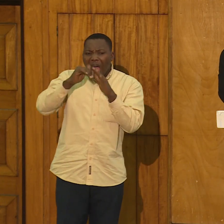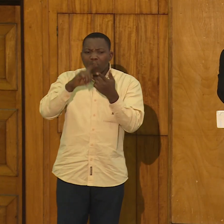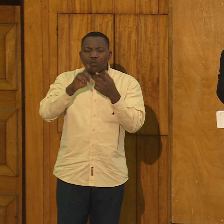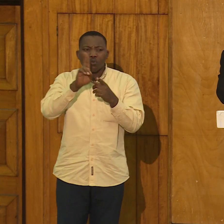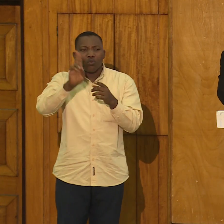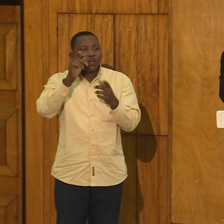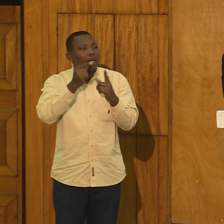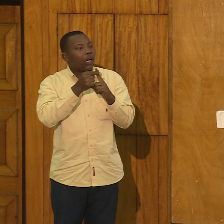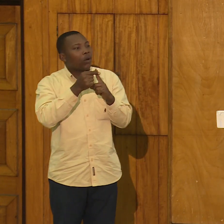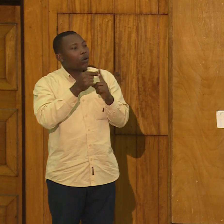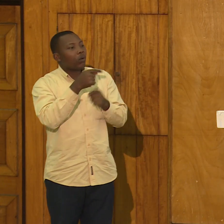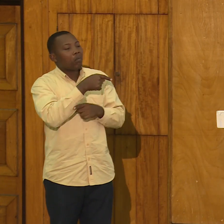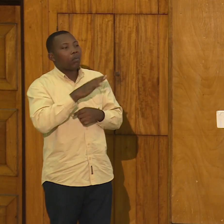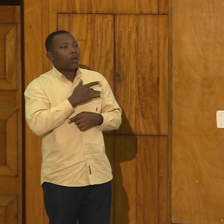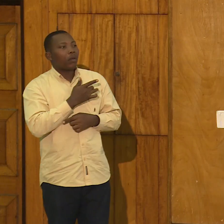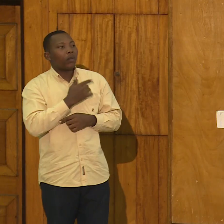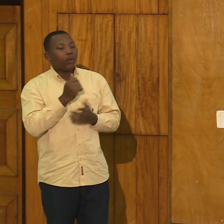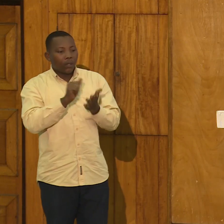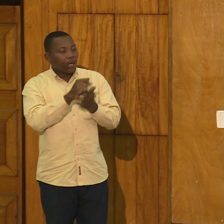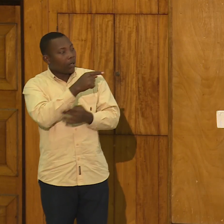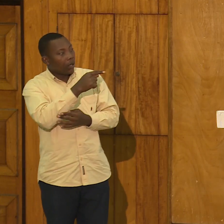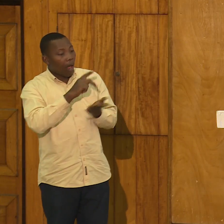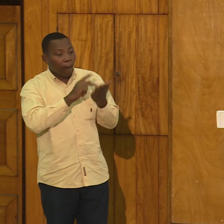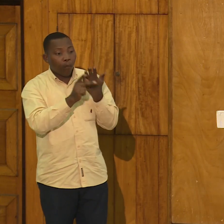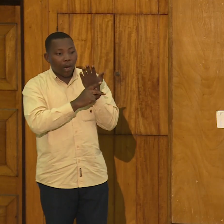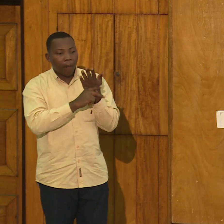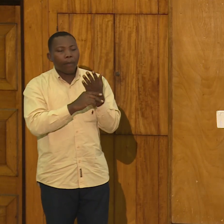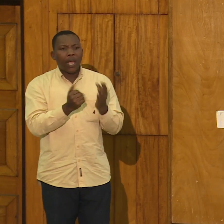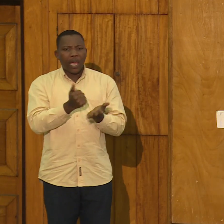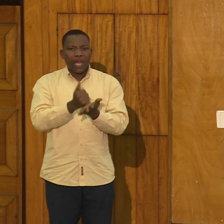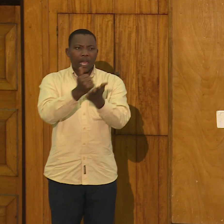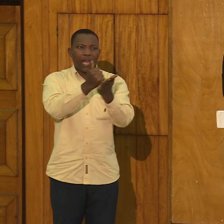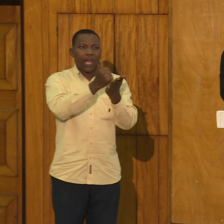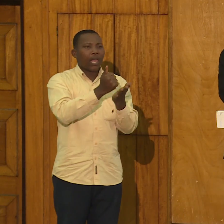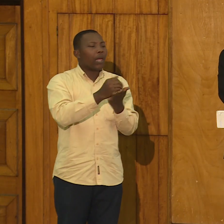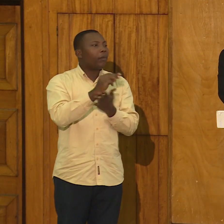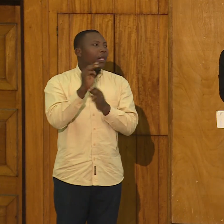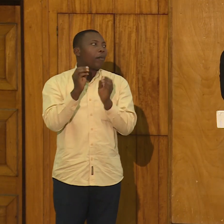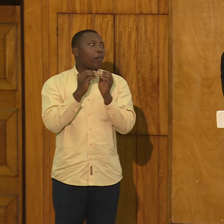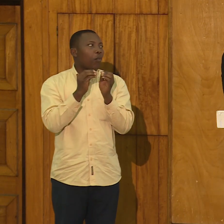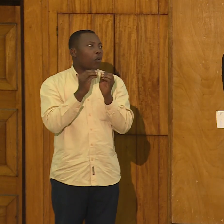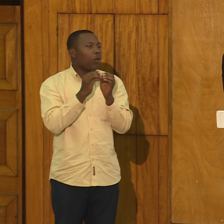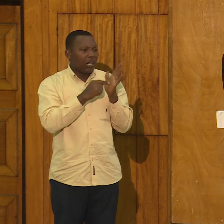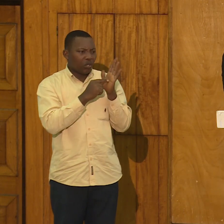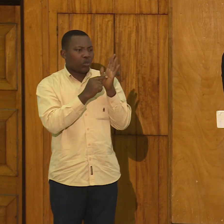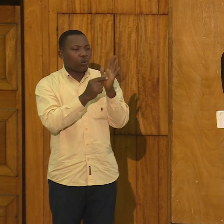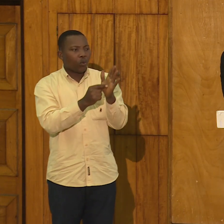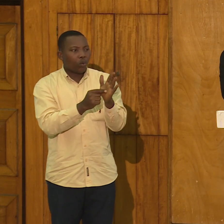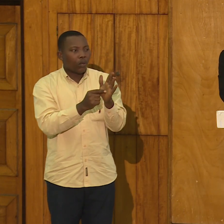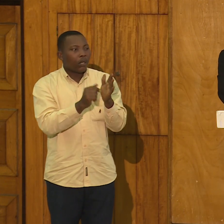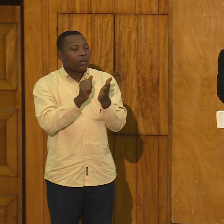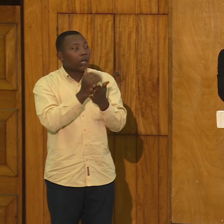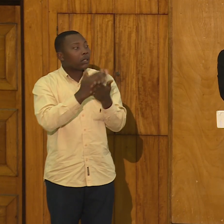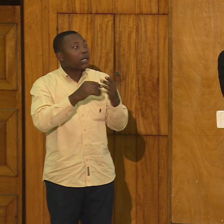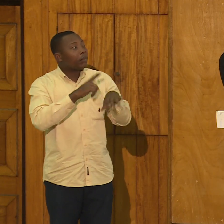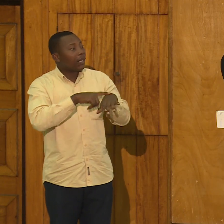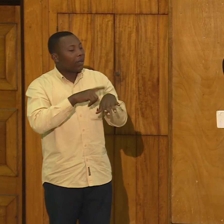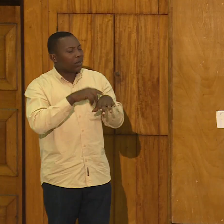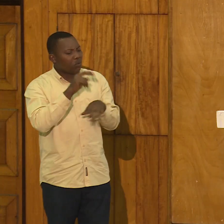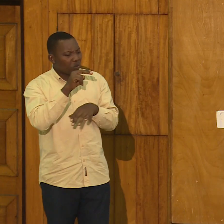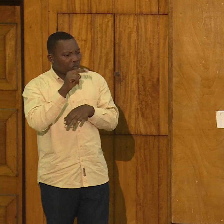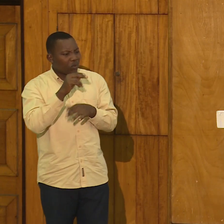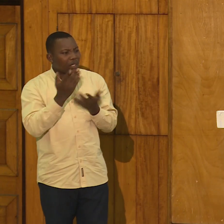And I feel this program has also exposed that, has also really shown that gap, that sometimes we even need